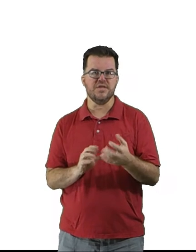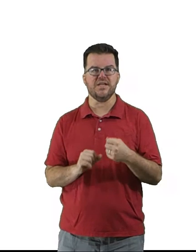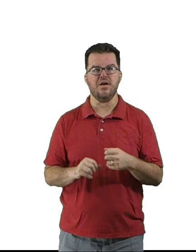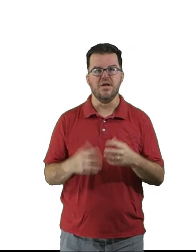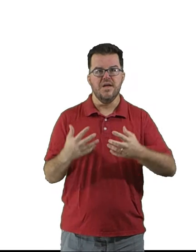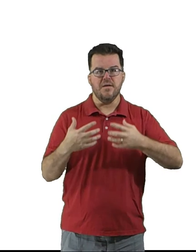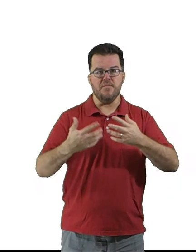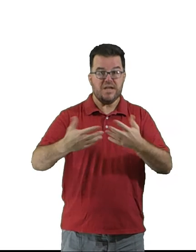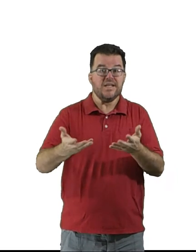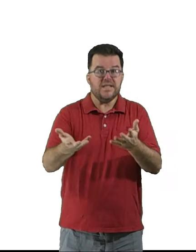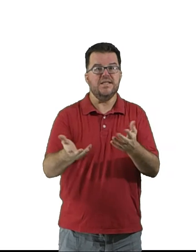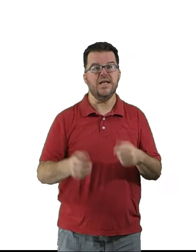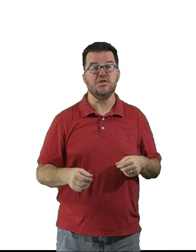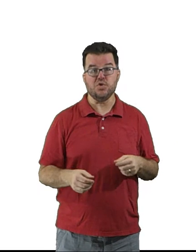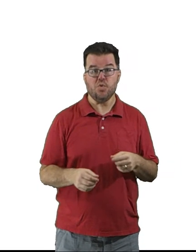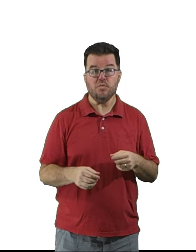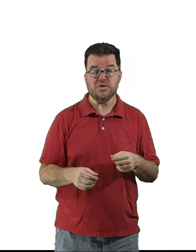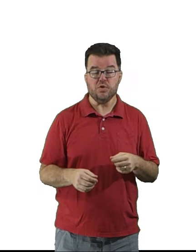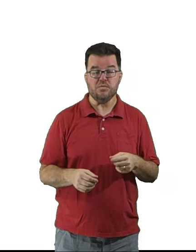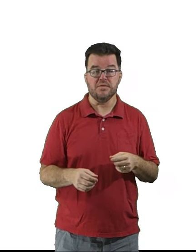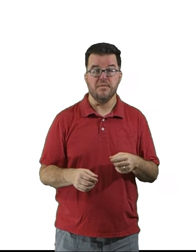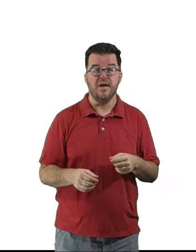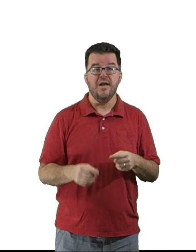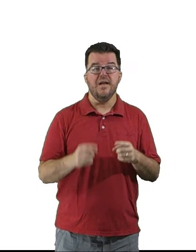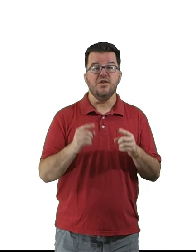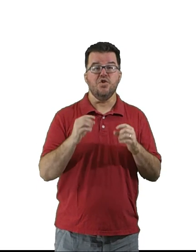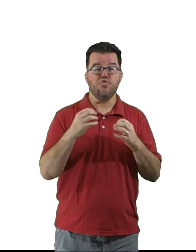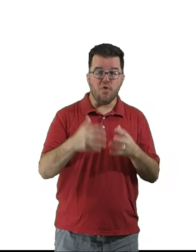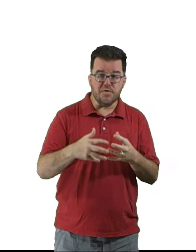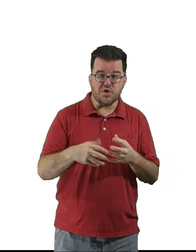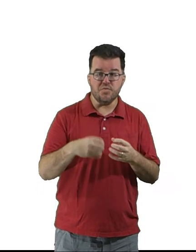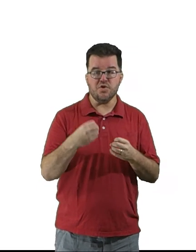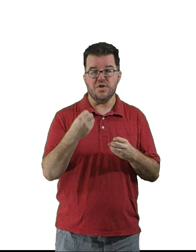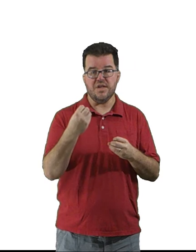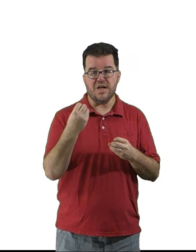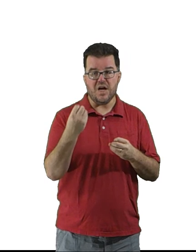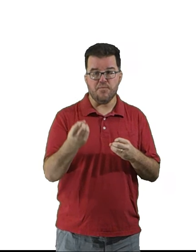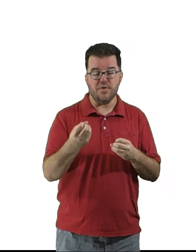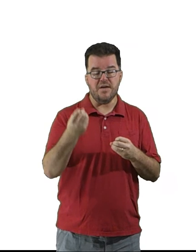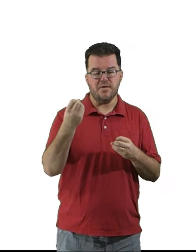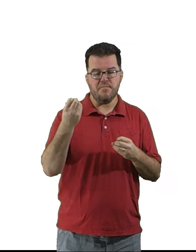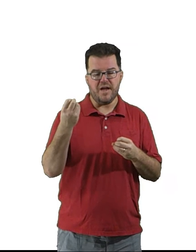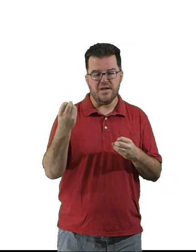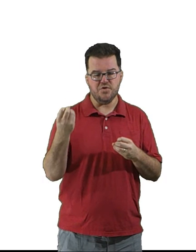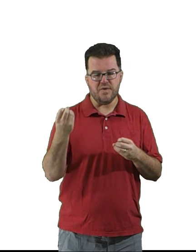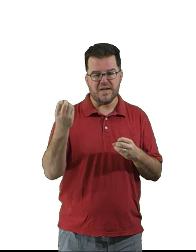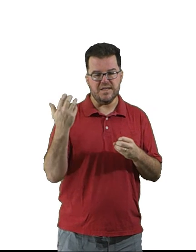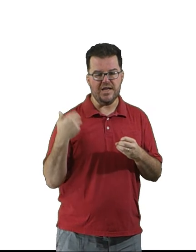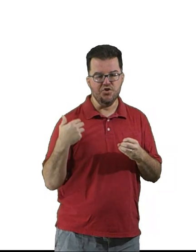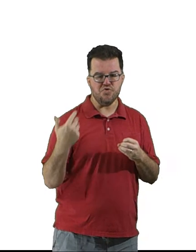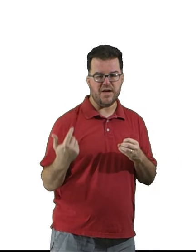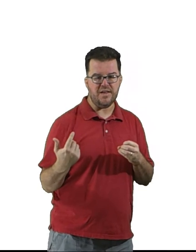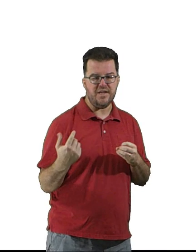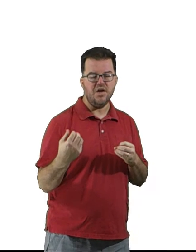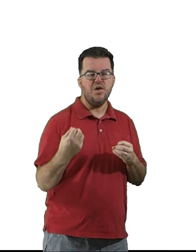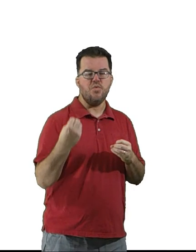cell because it contains the chromosomes. The chromosomes are going to then operate by interacting indirectly with